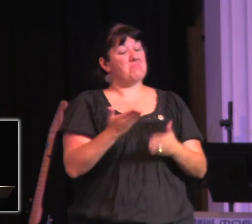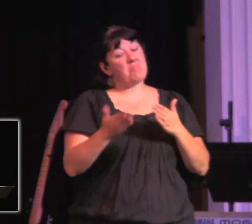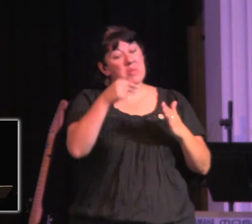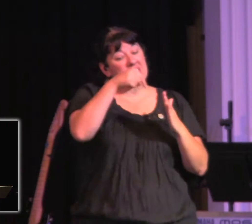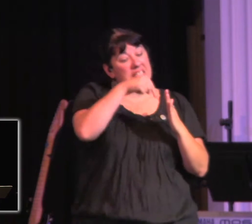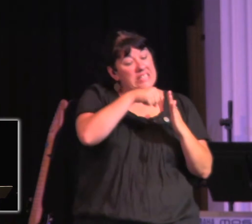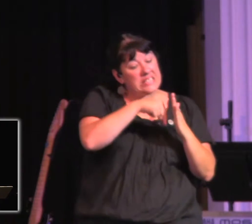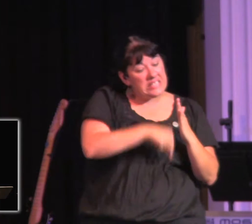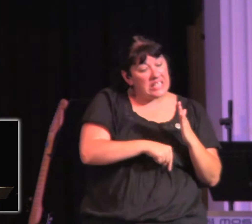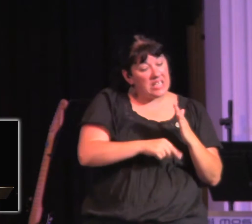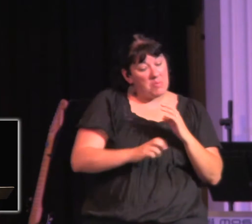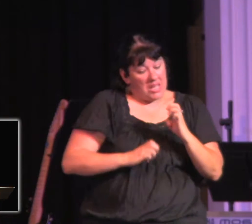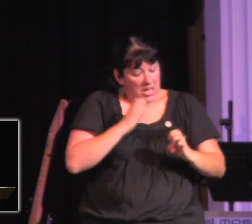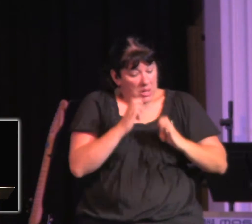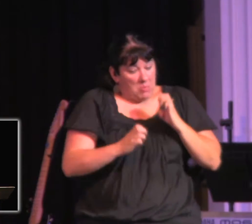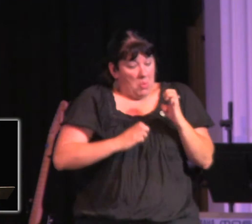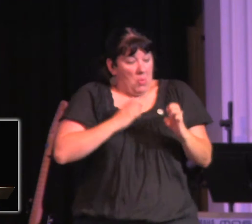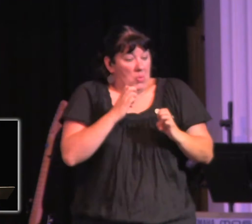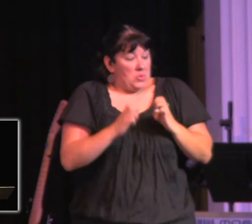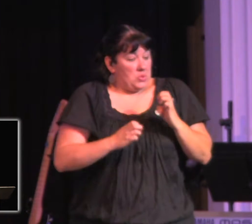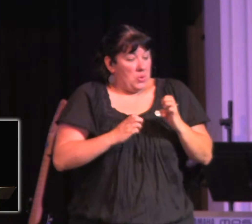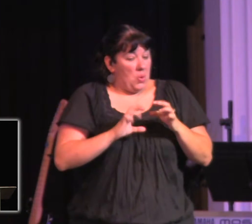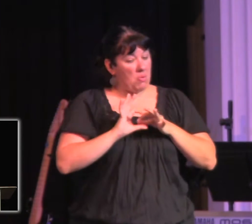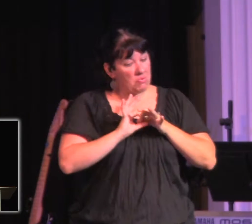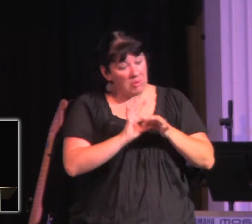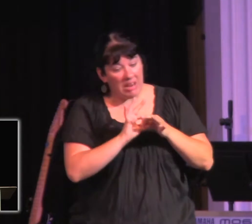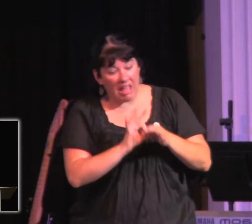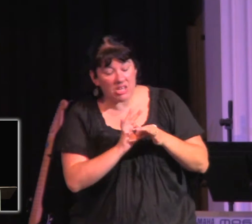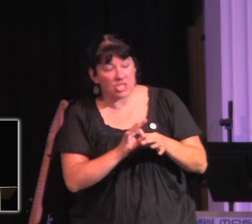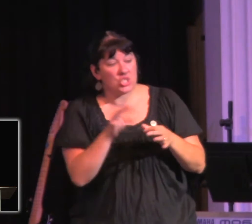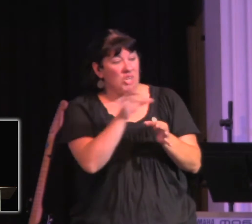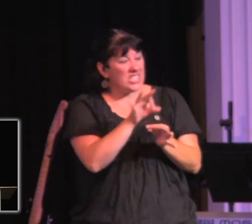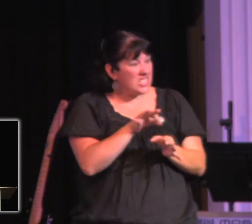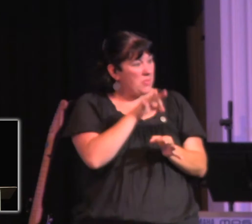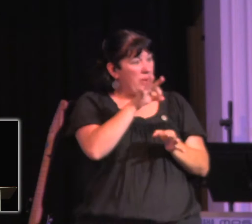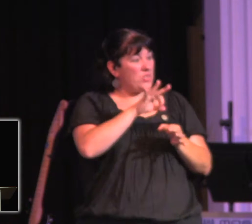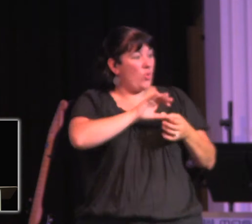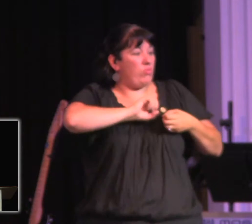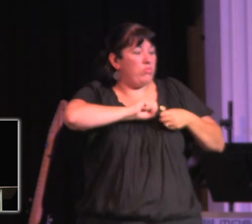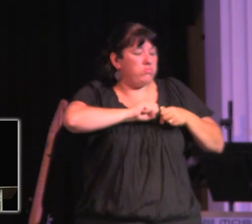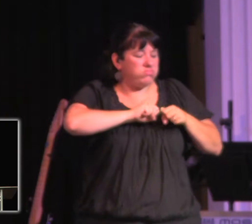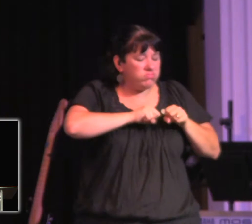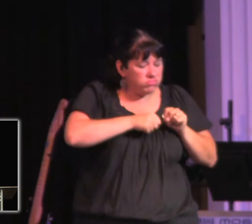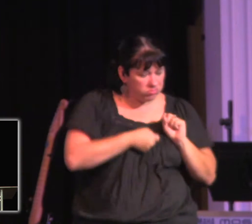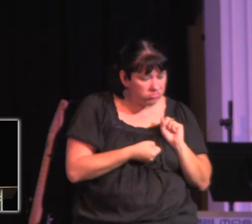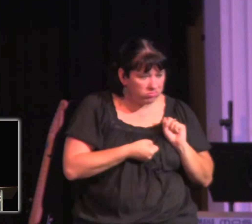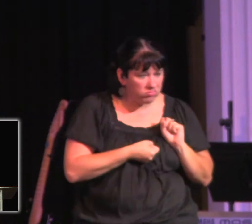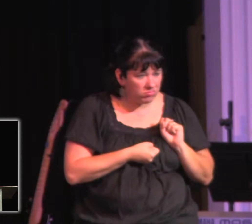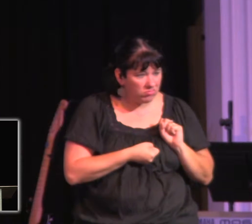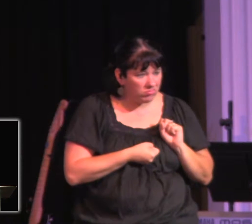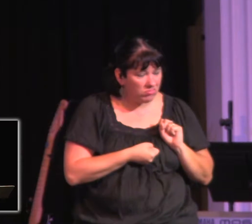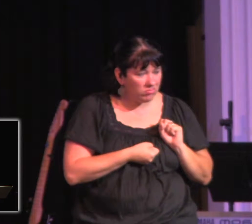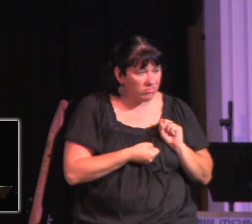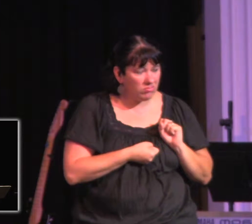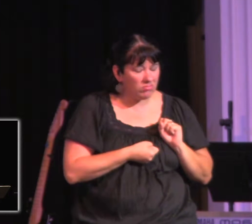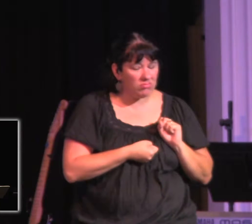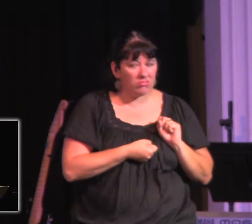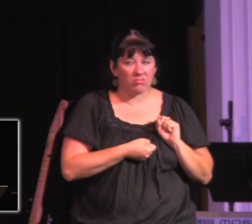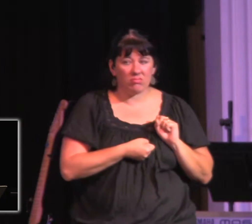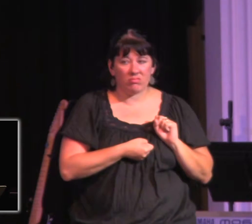spiritual brokenness in their life. It's the way that life goes. Whenever you think about it, some of